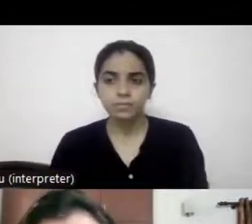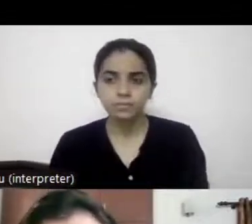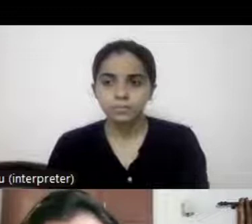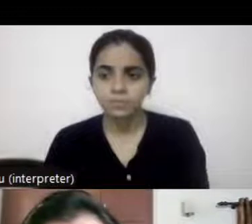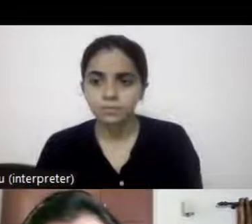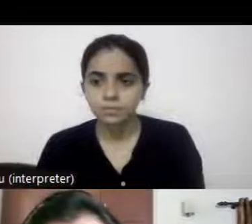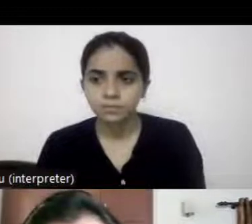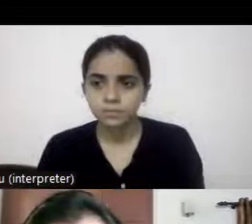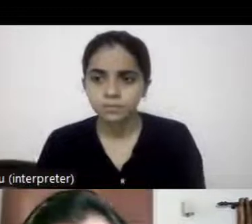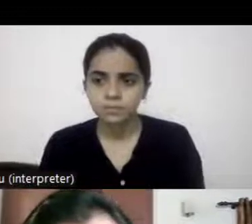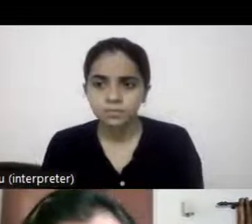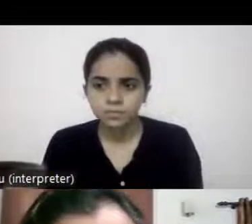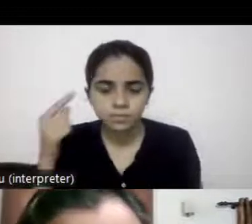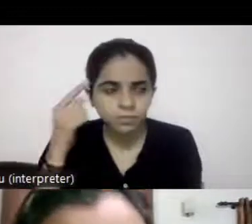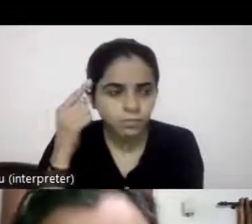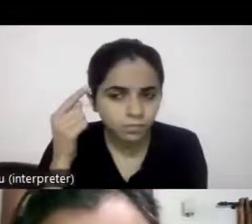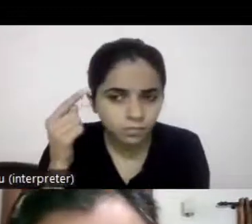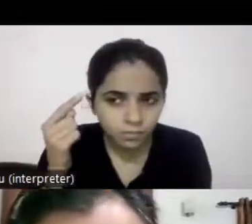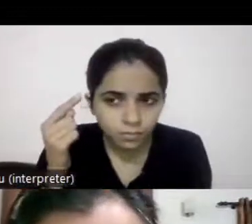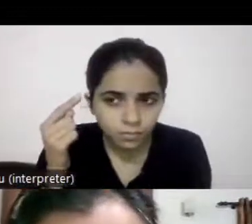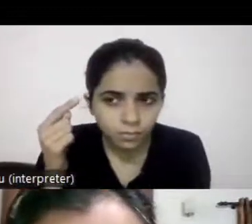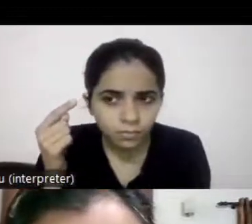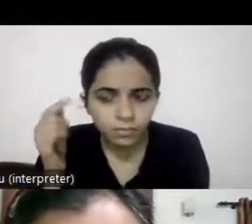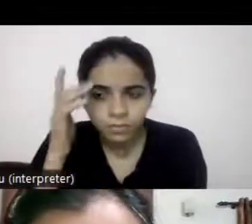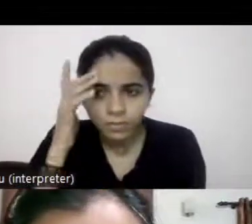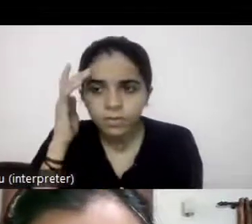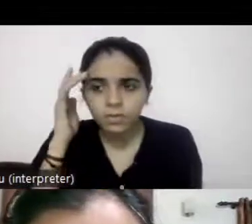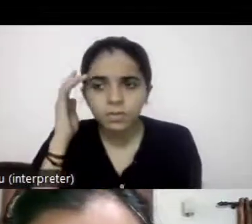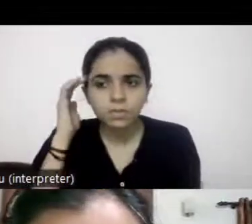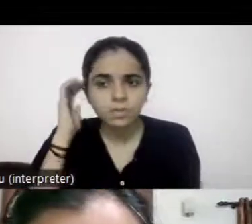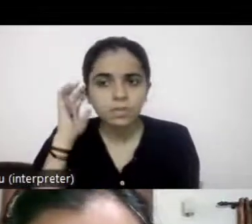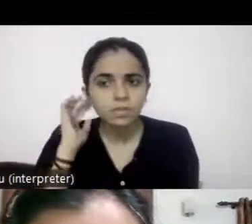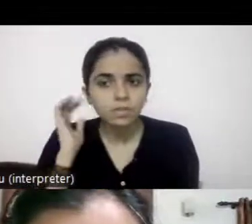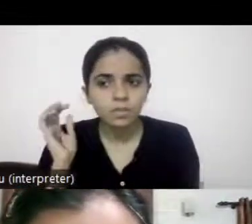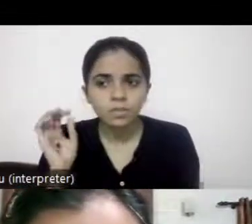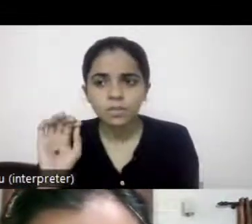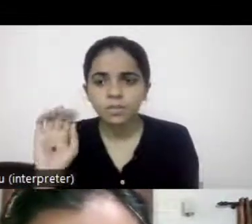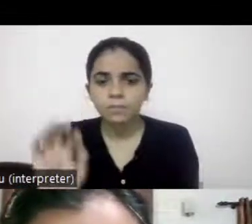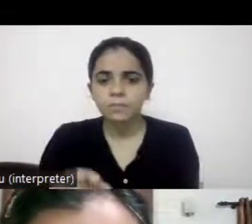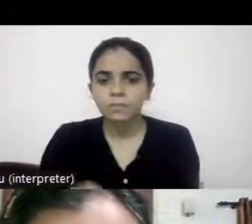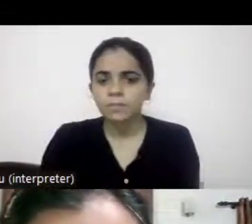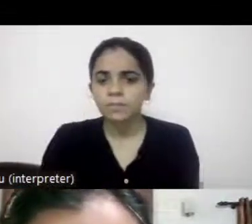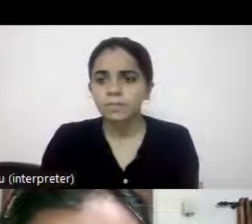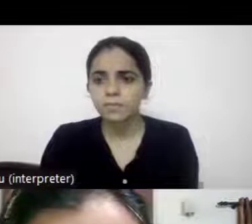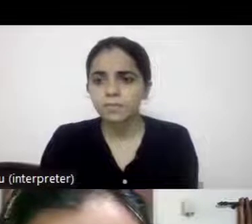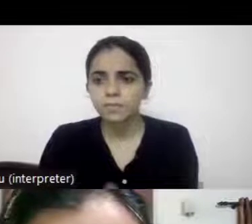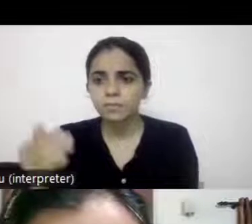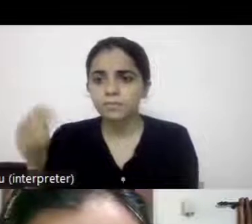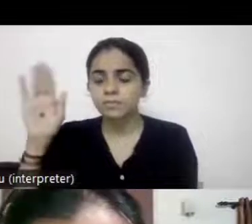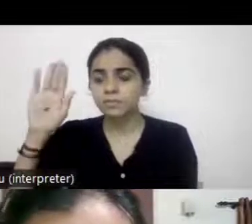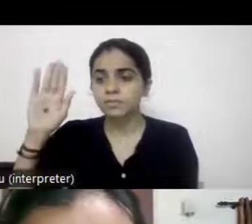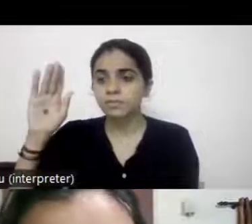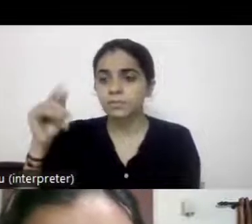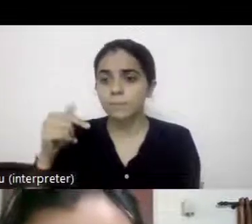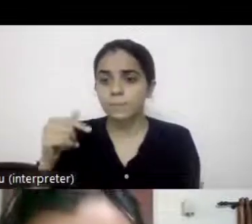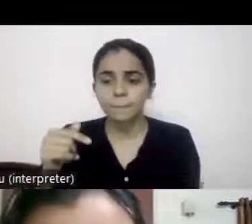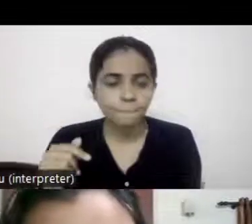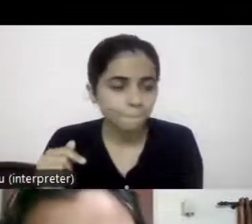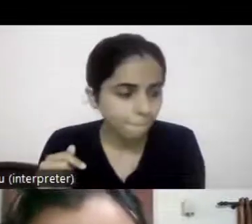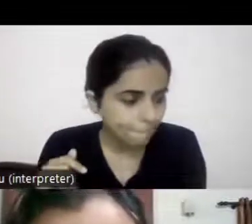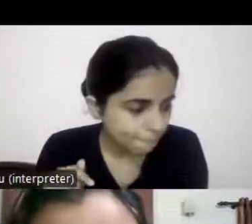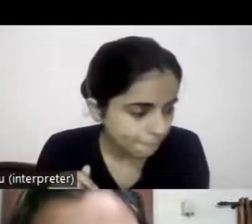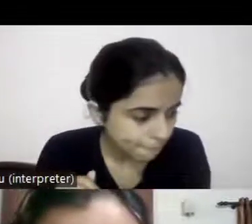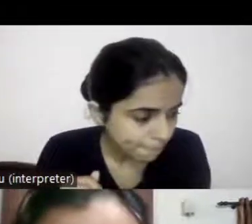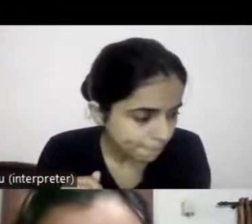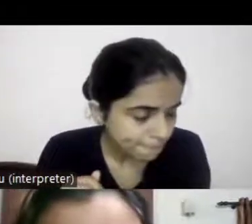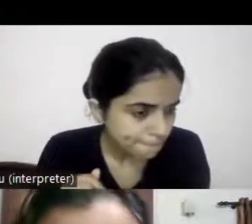across many countries and jurisdictions, a ground for abortion is the abnormalities, they call